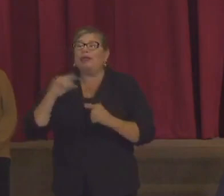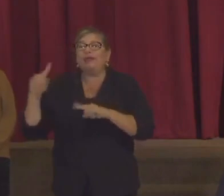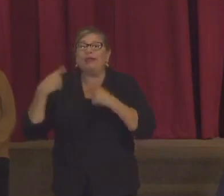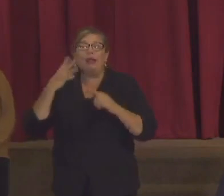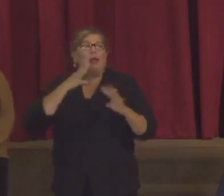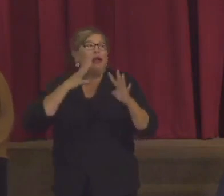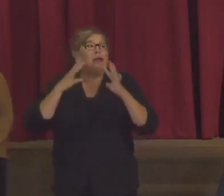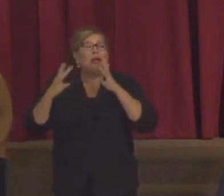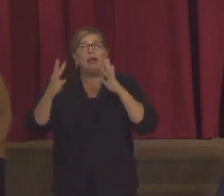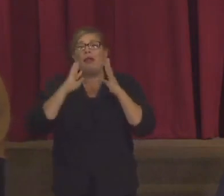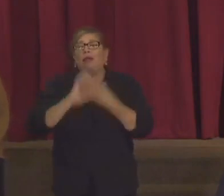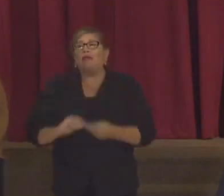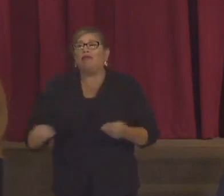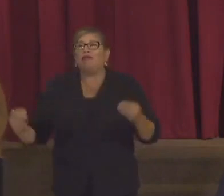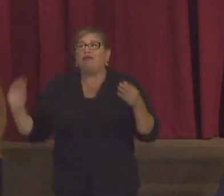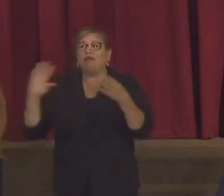generations.